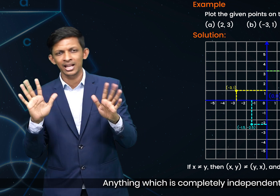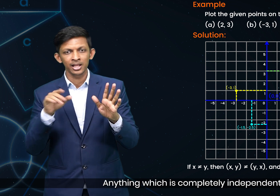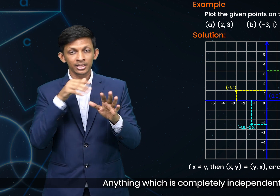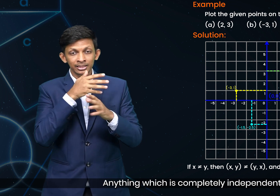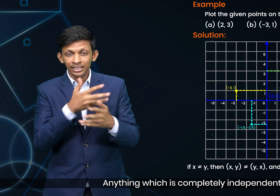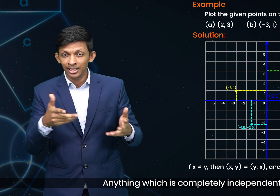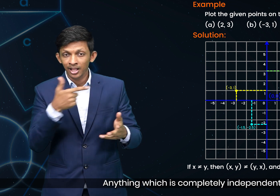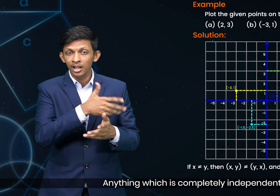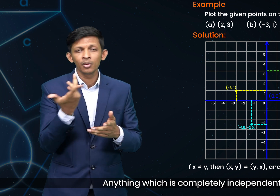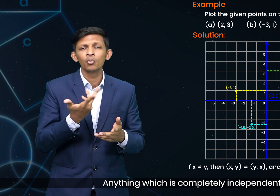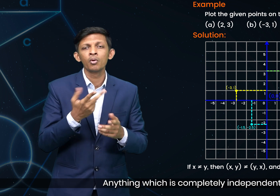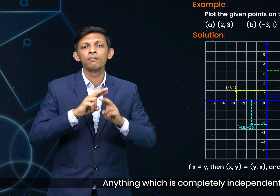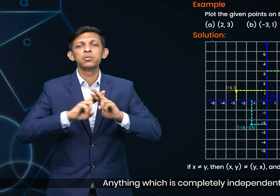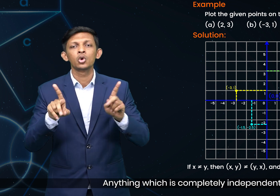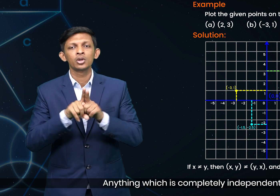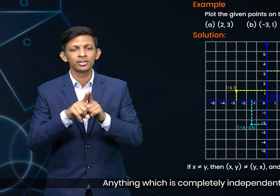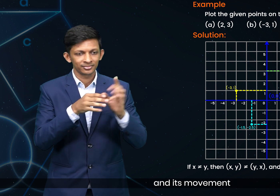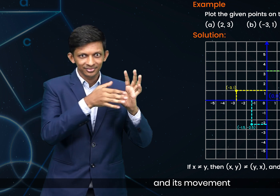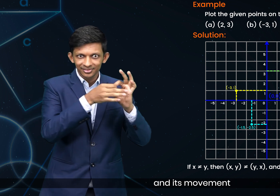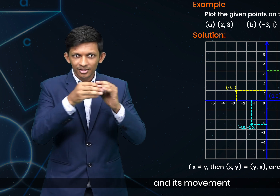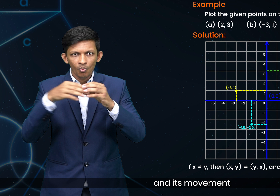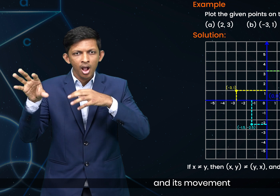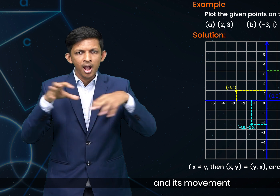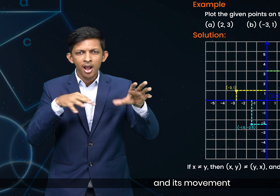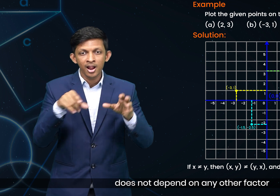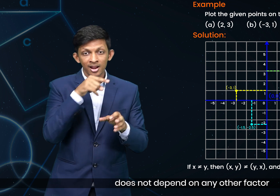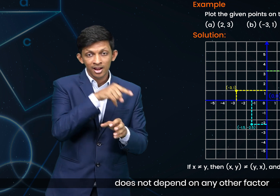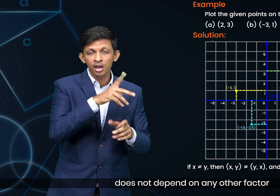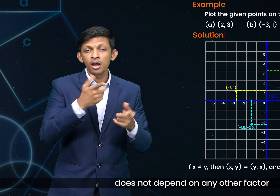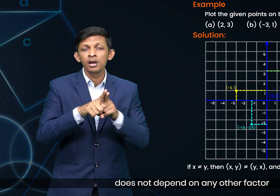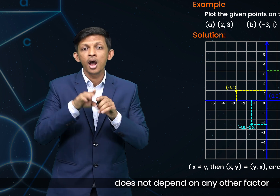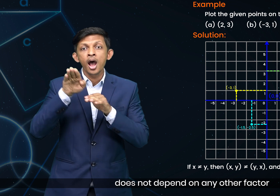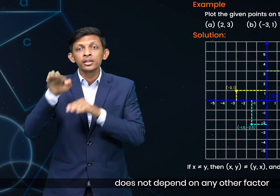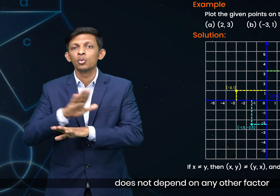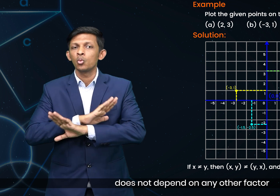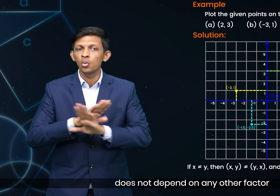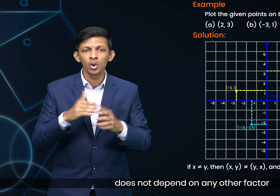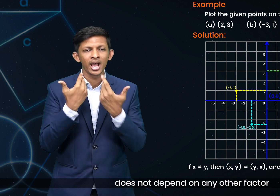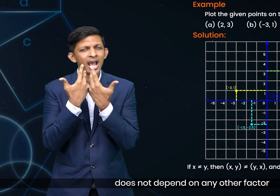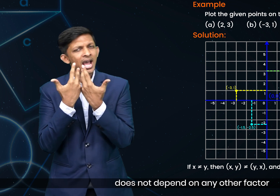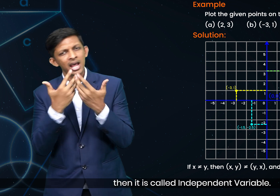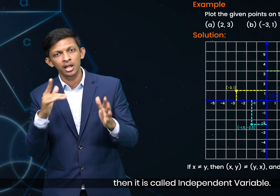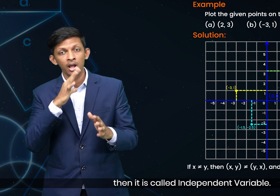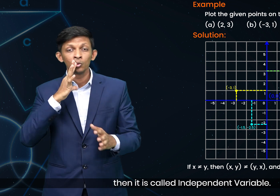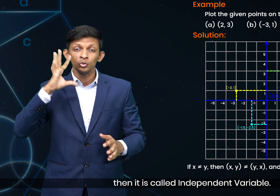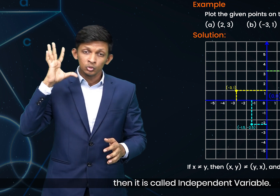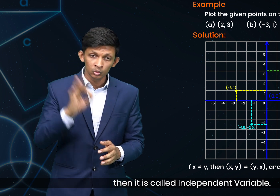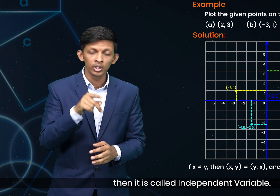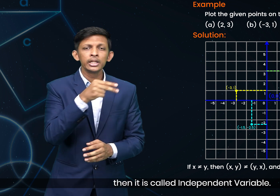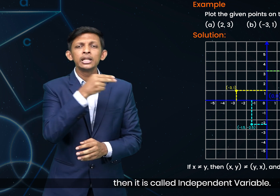Anything which is completely independent and its movement does not depend on any other factor, then it is called